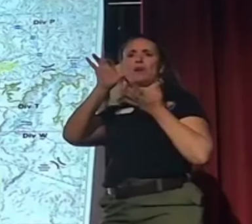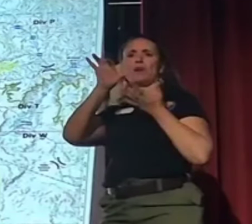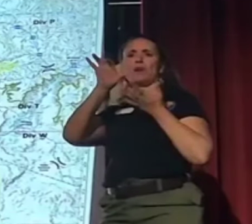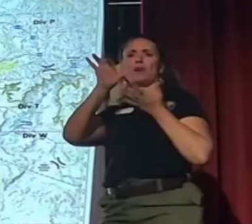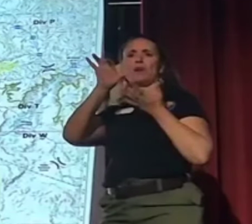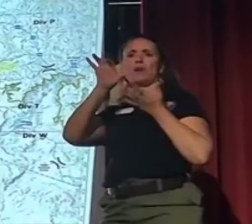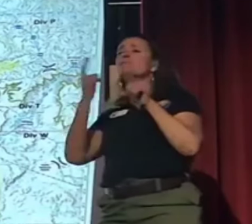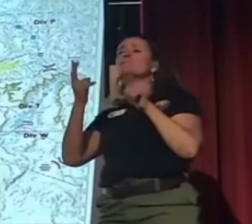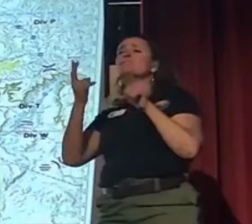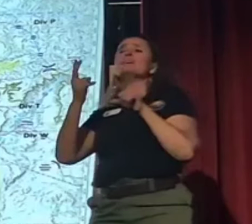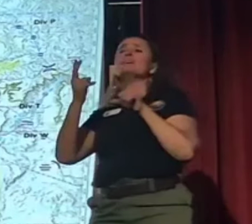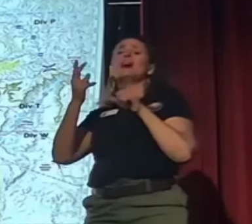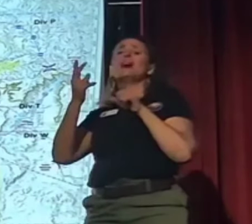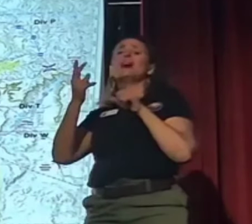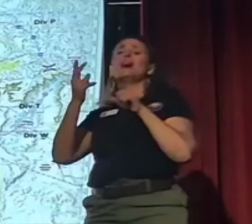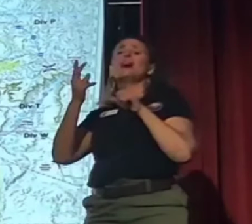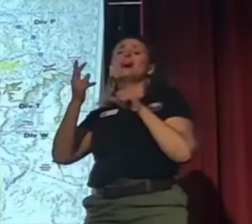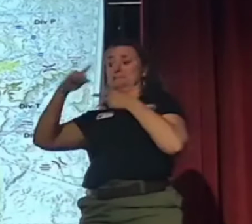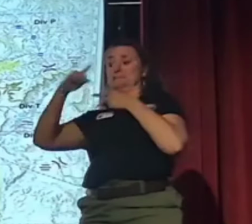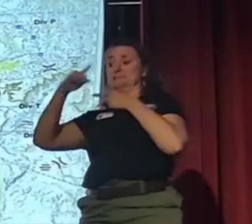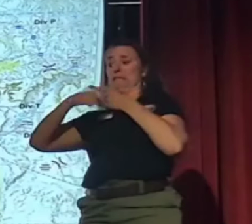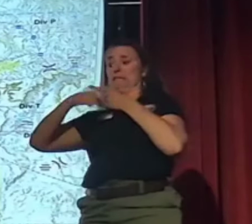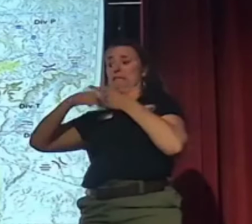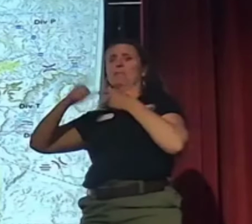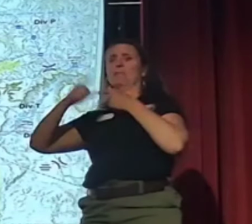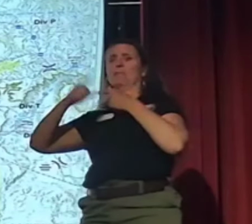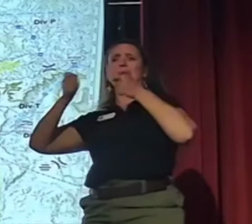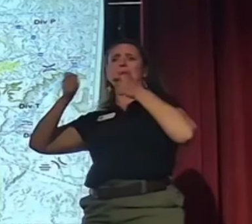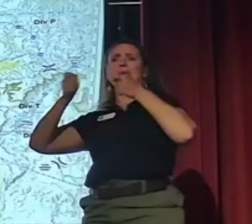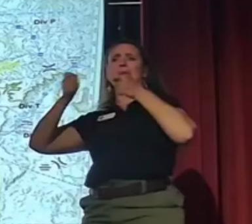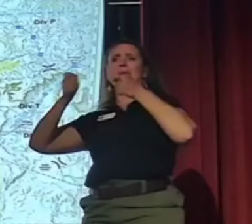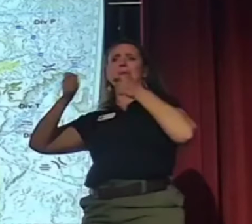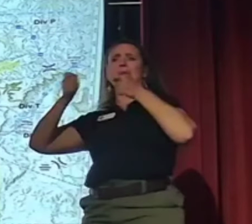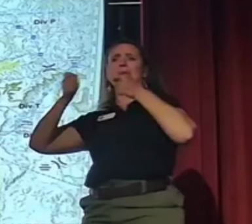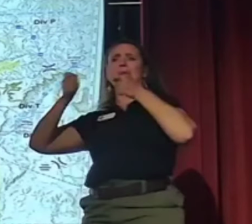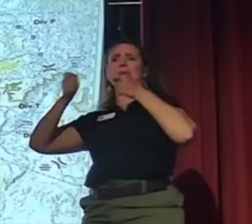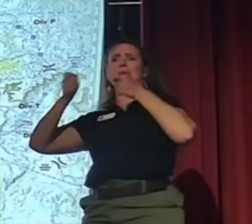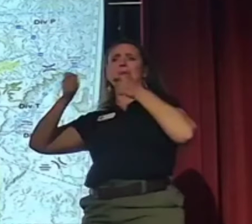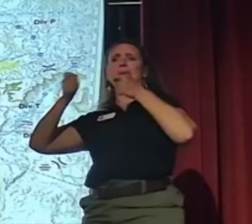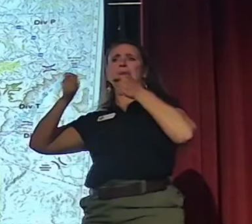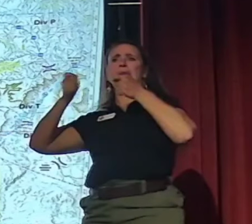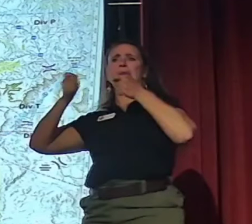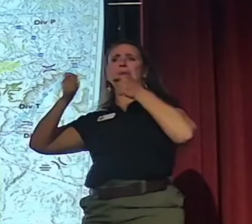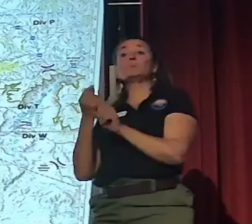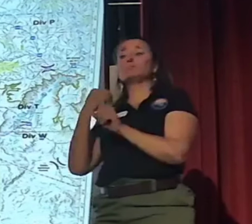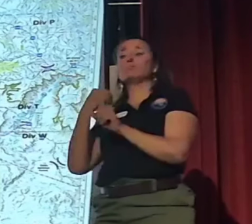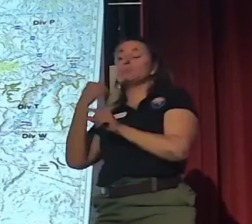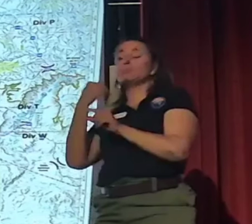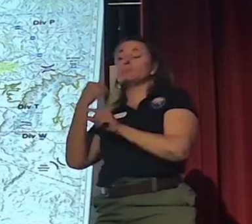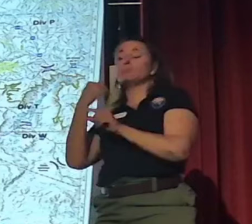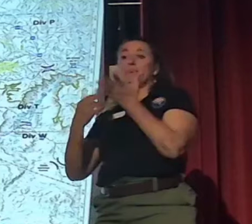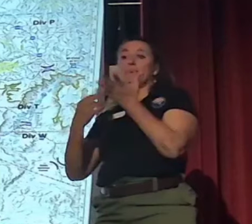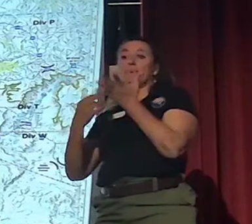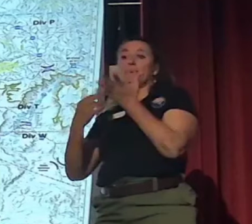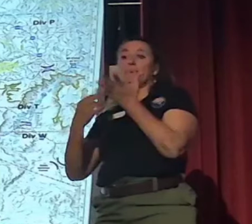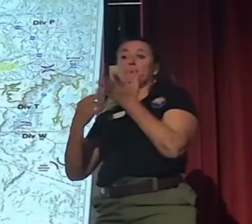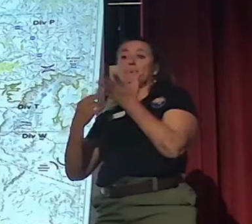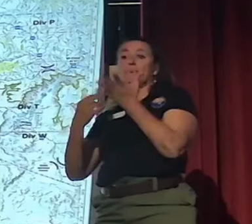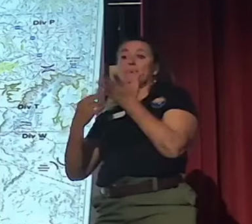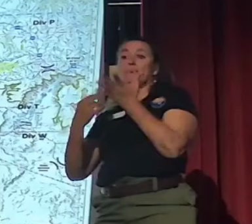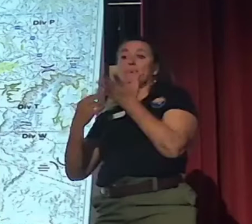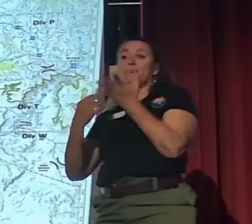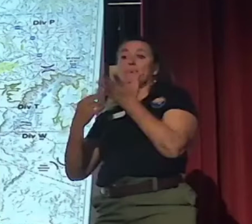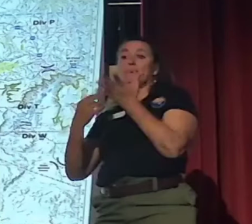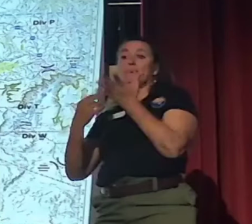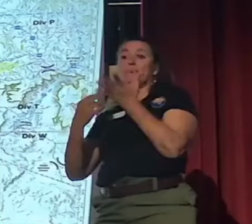this incident, one of the things that we are tasked to do is to provide information to all of you.